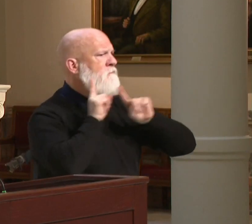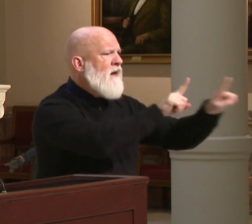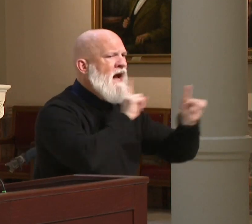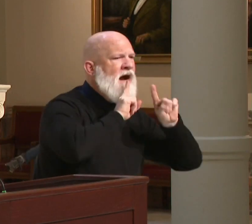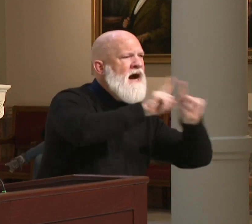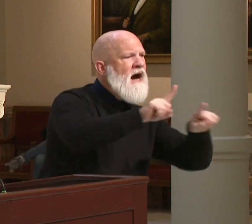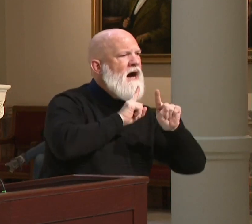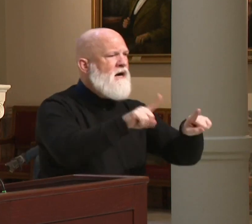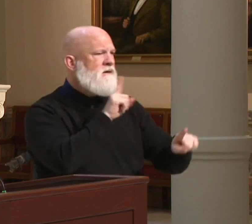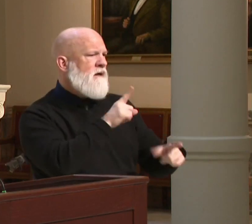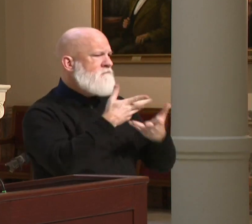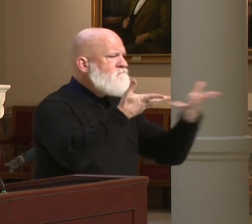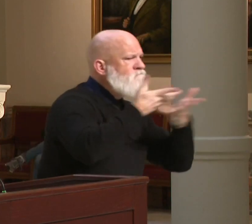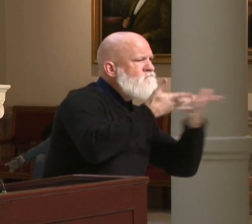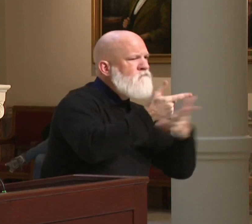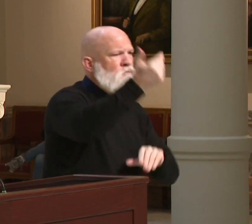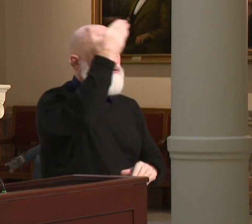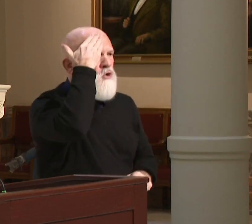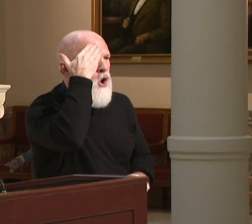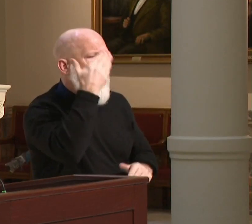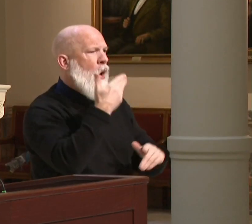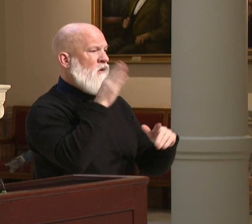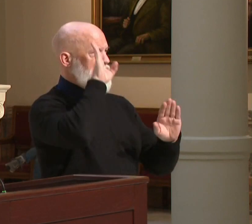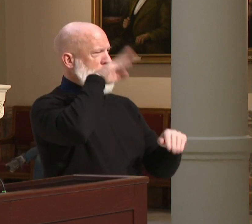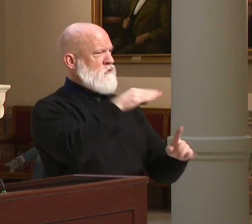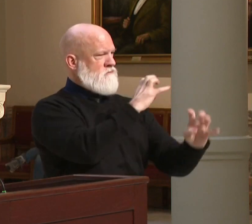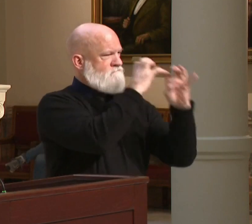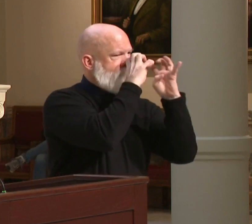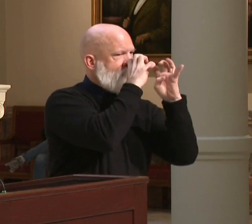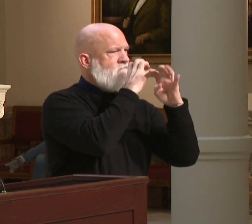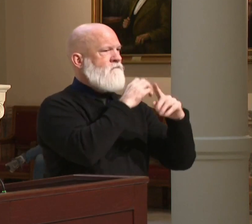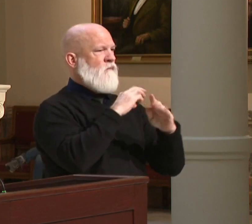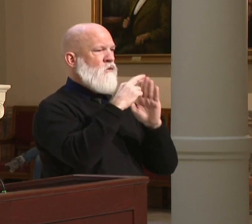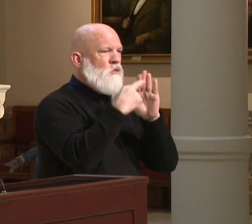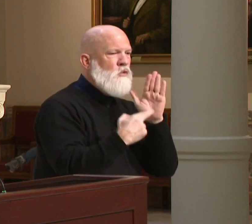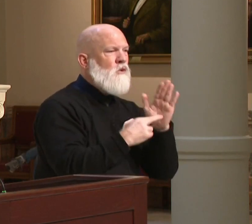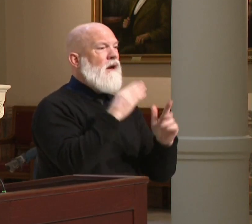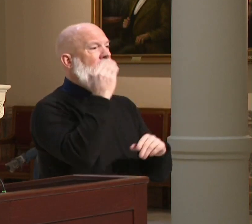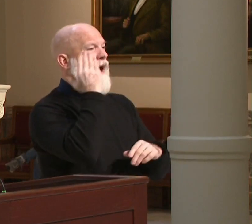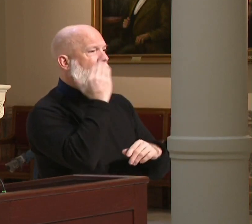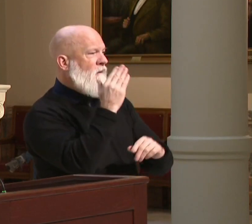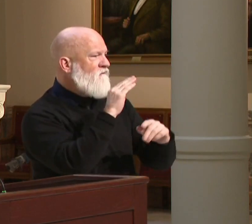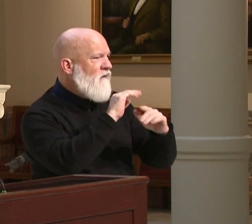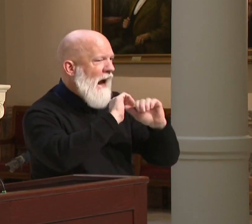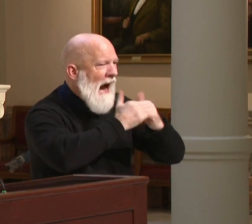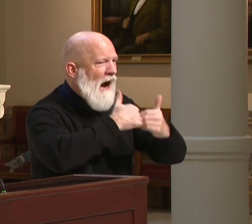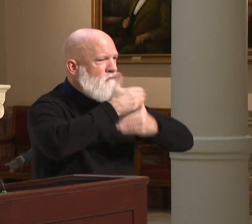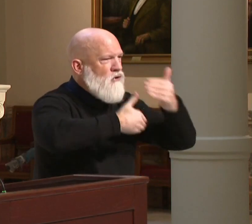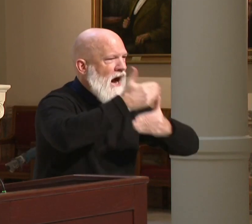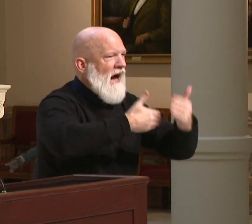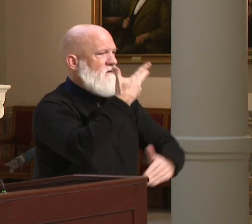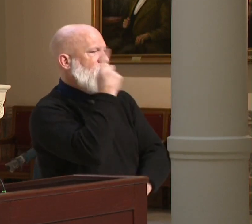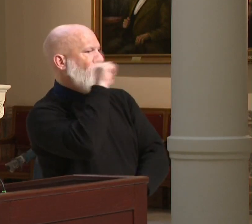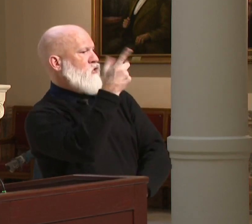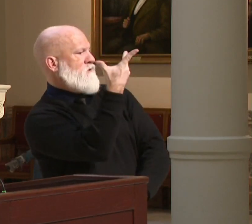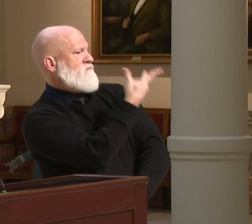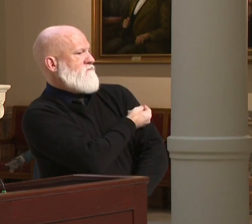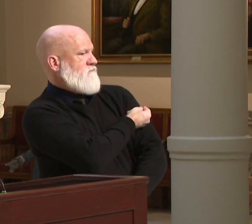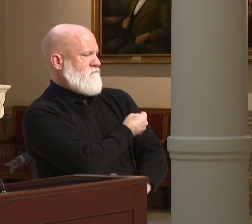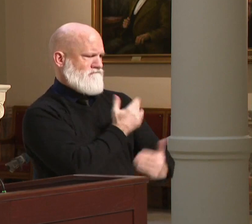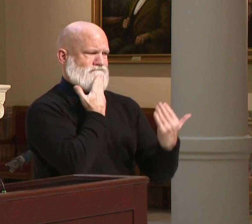the strict reporting requirements under their vaccine provider agreement. At this time, we believe there